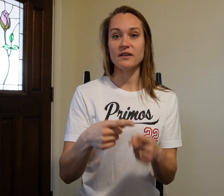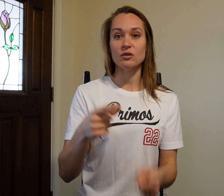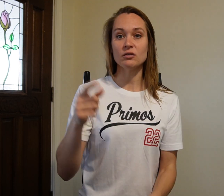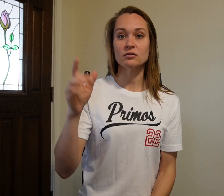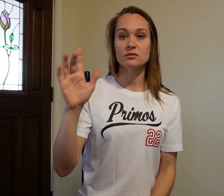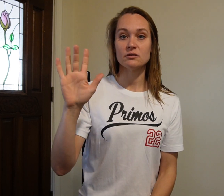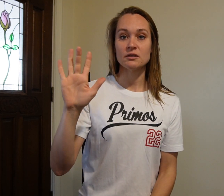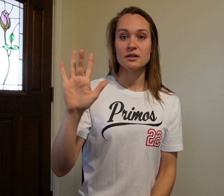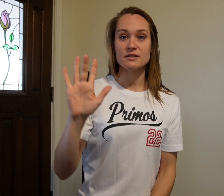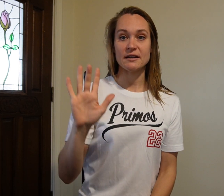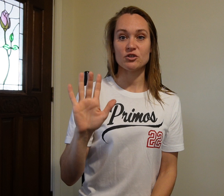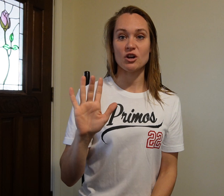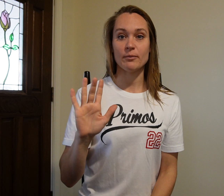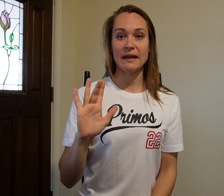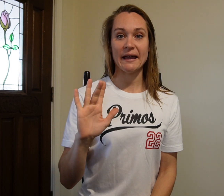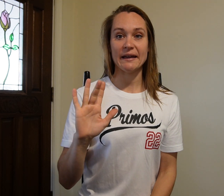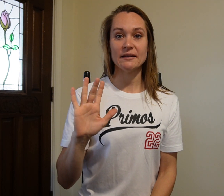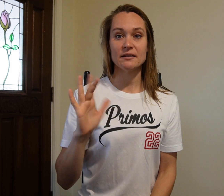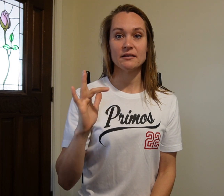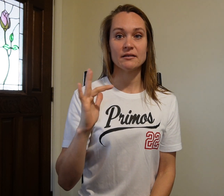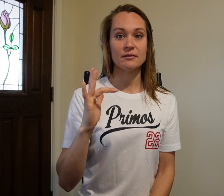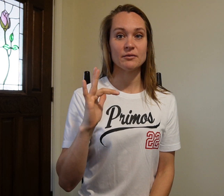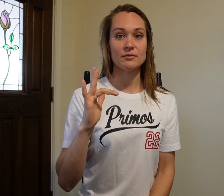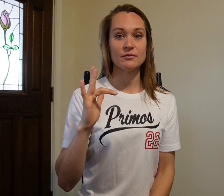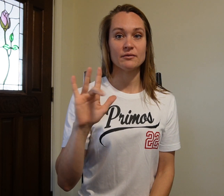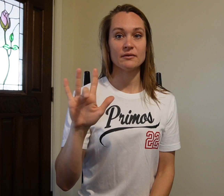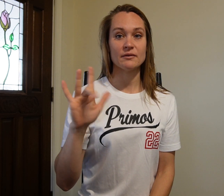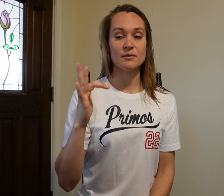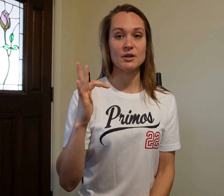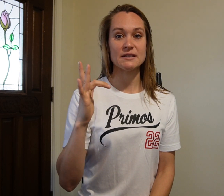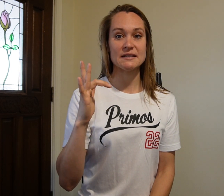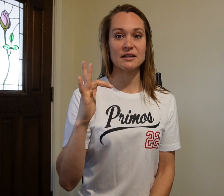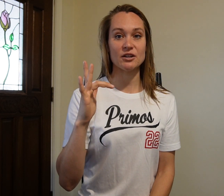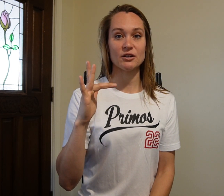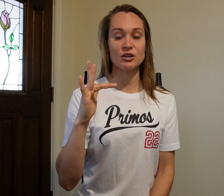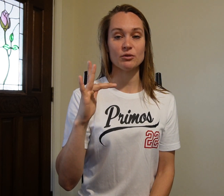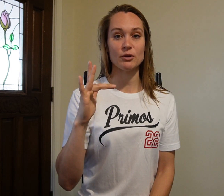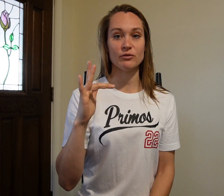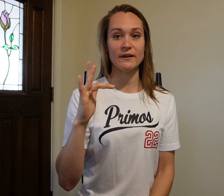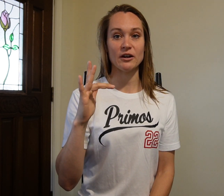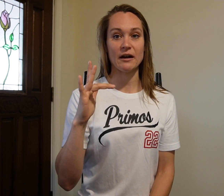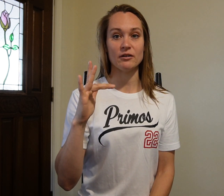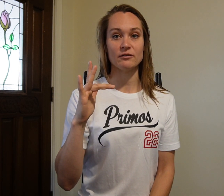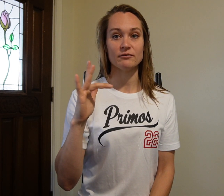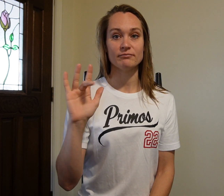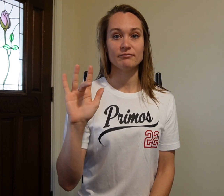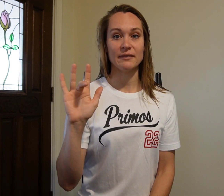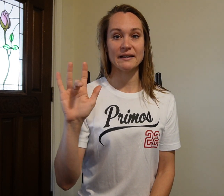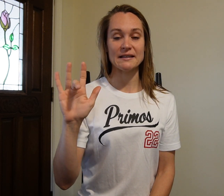feel. Take your dominant hand, stick your middle finger out like this.